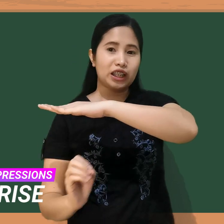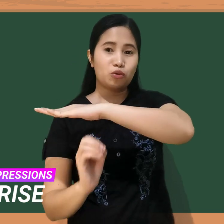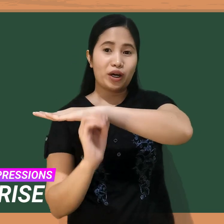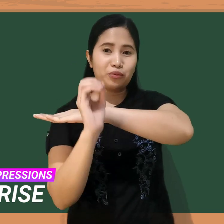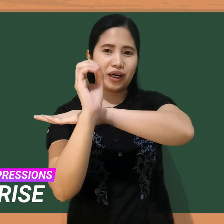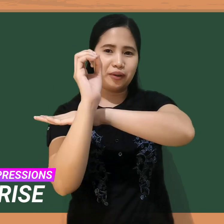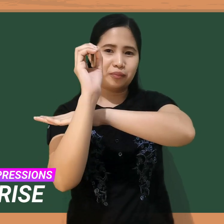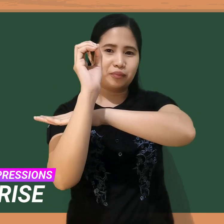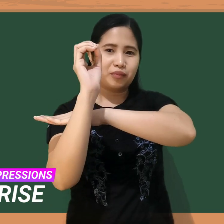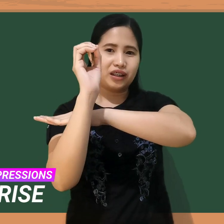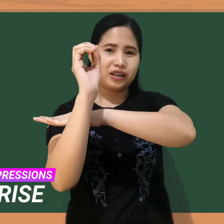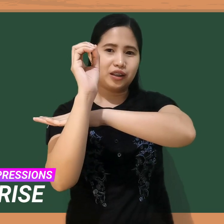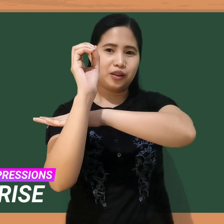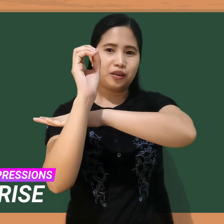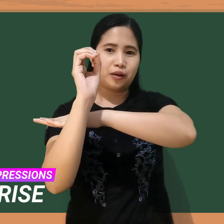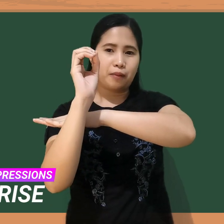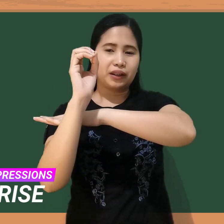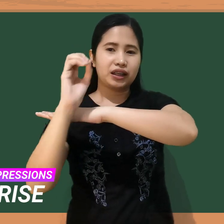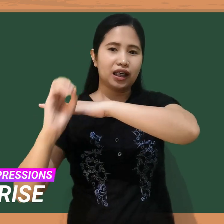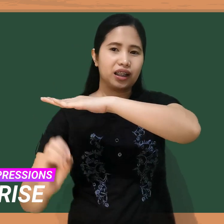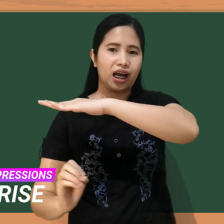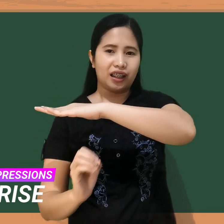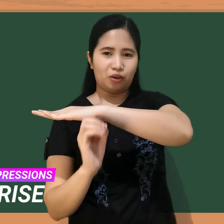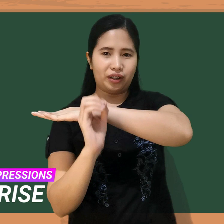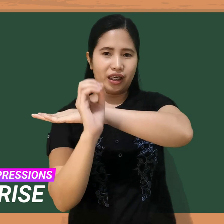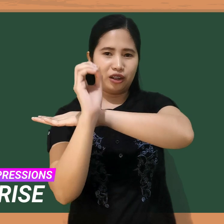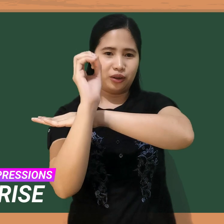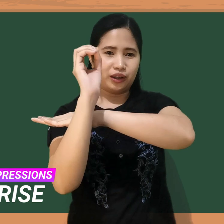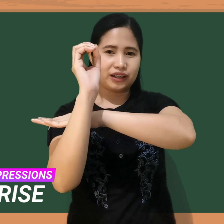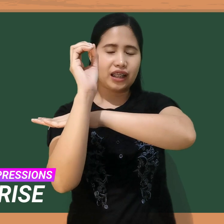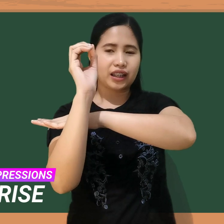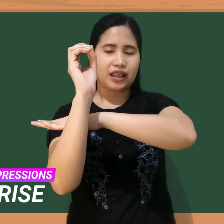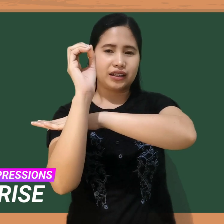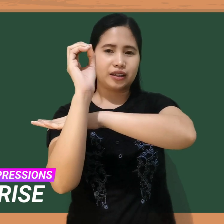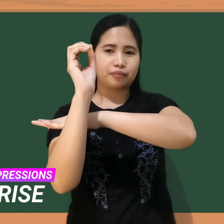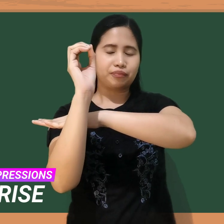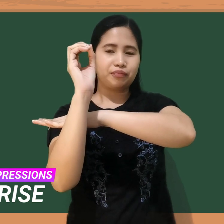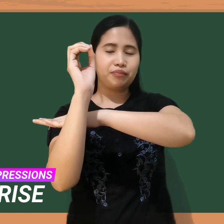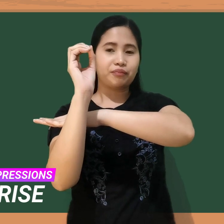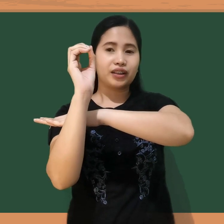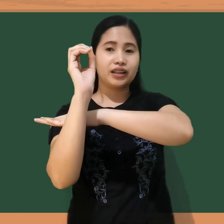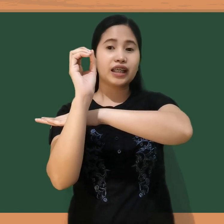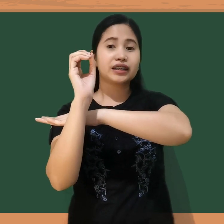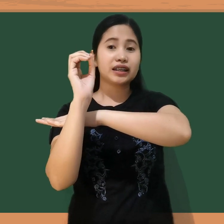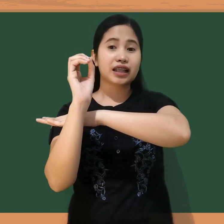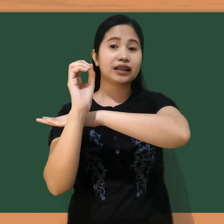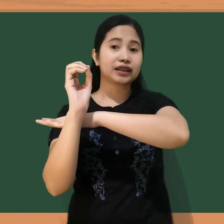Bukang liwayway. Bali, pasikat na araw. Ayan. Sunrise. Next is